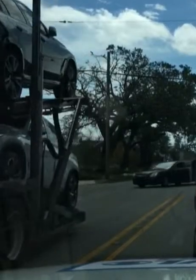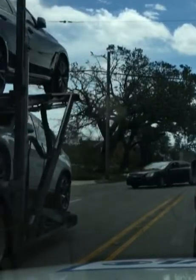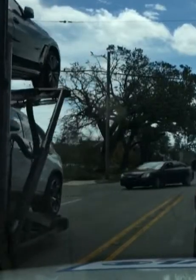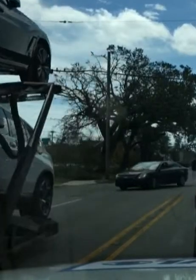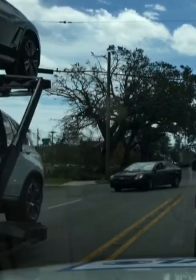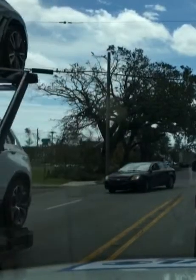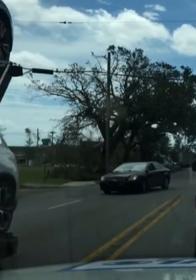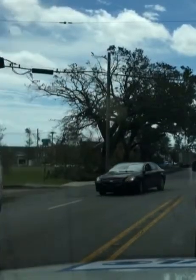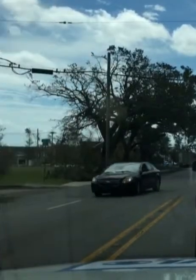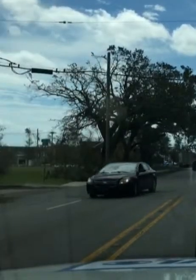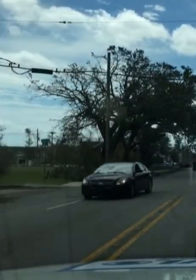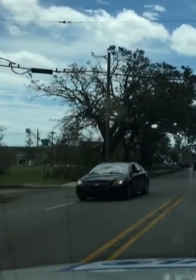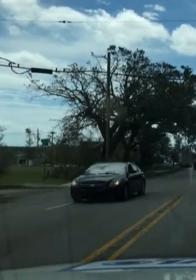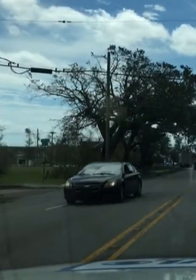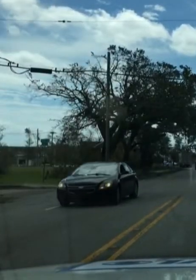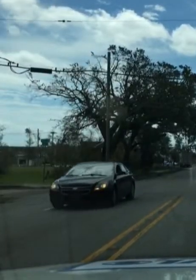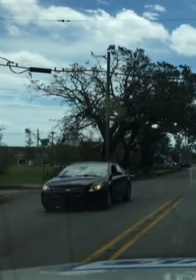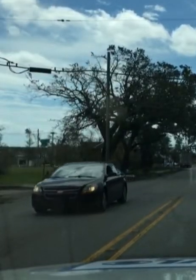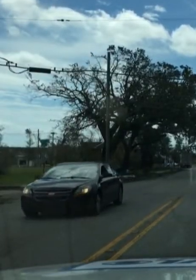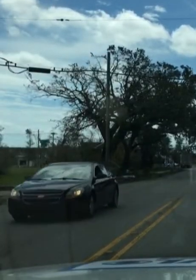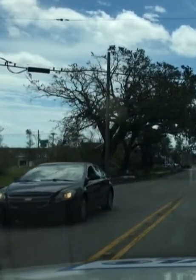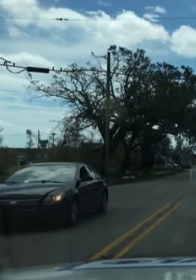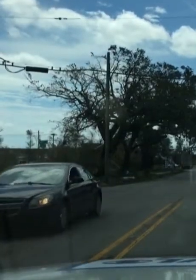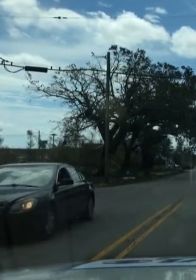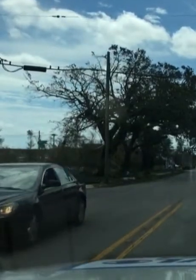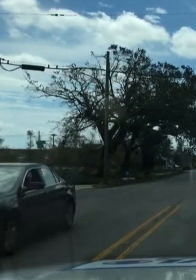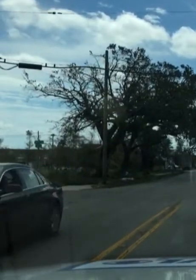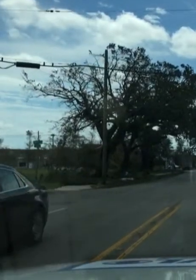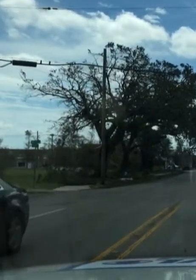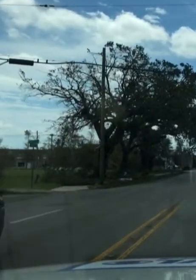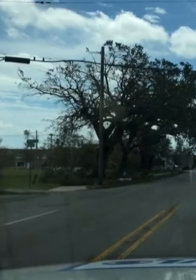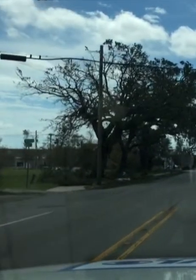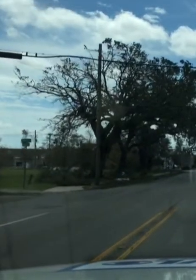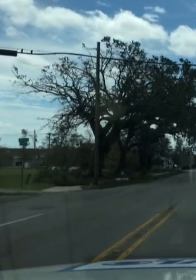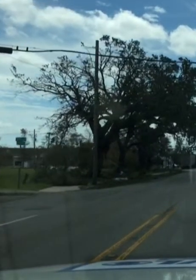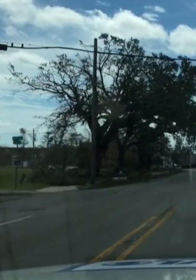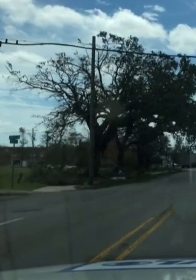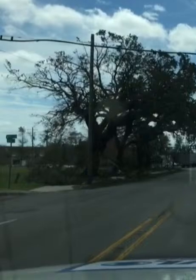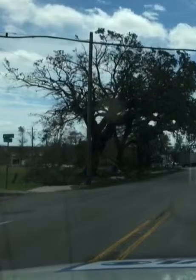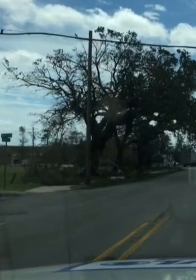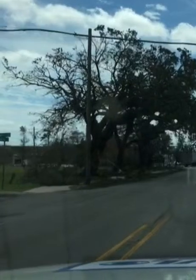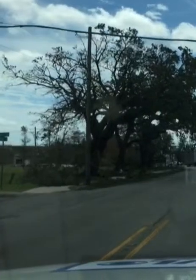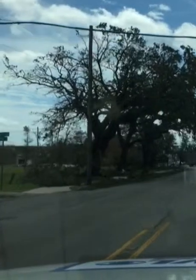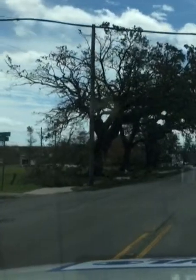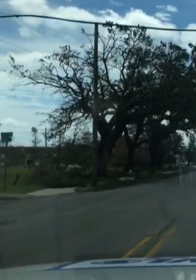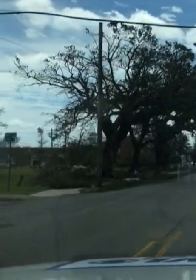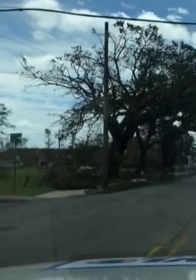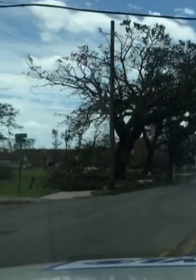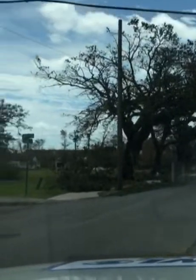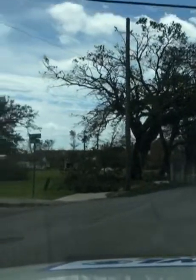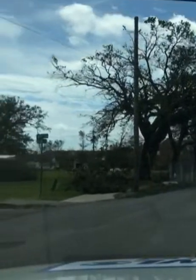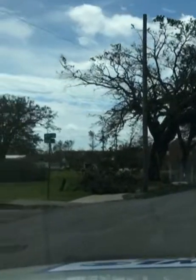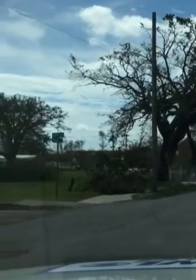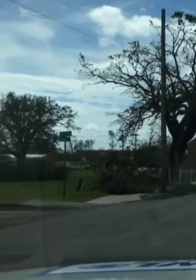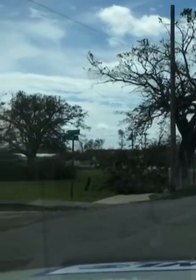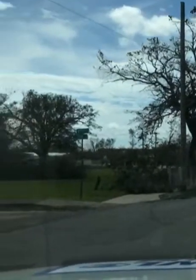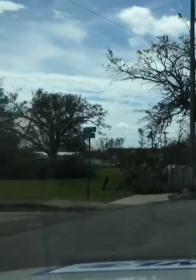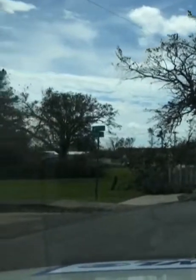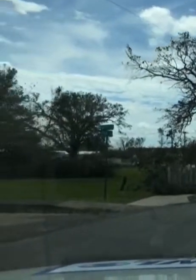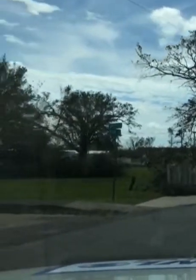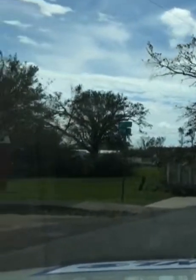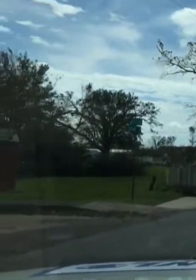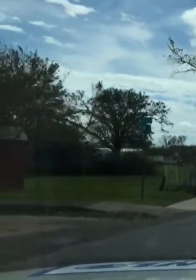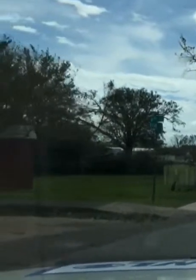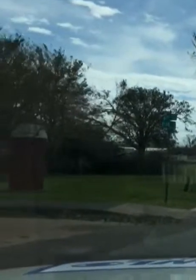down any further, and so they're turning them around up here. But it looks like that car carrier was pulling out some nice,